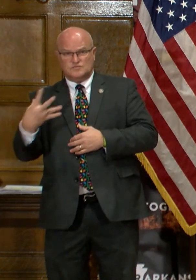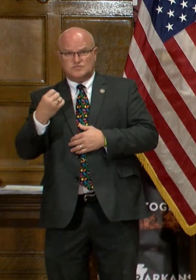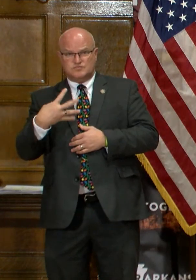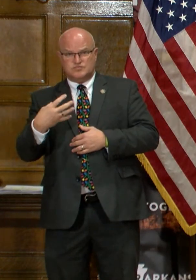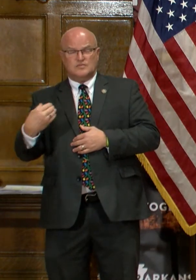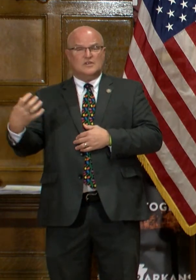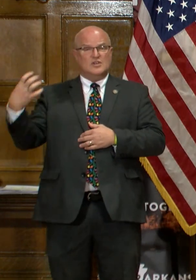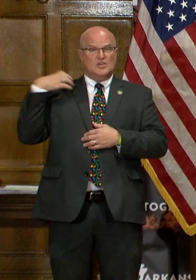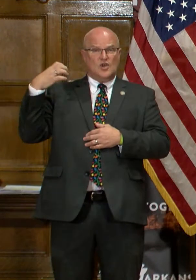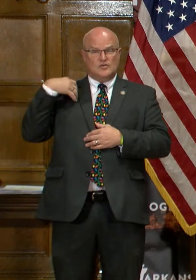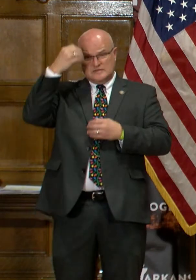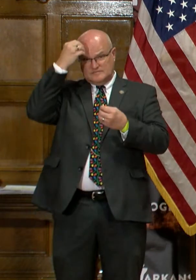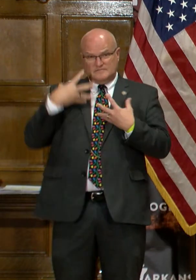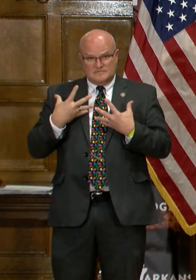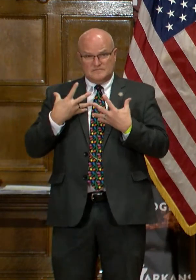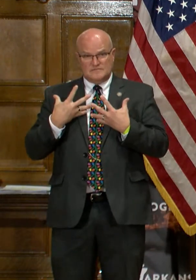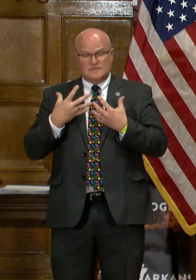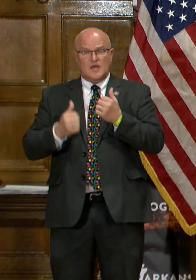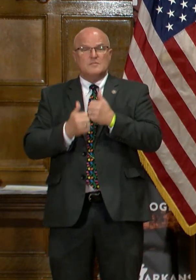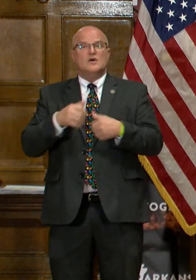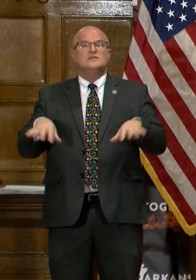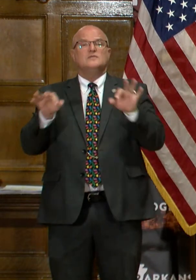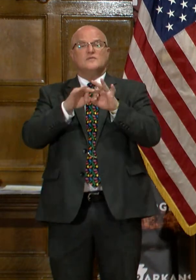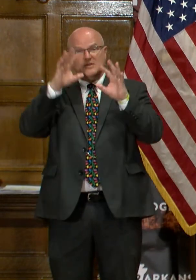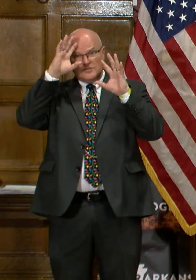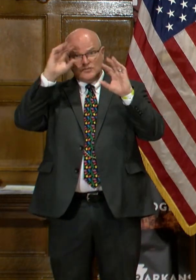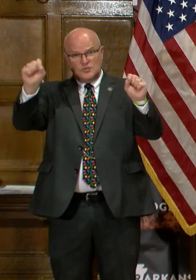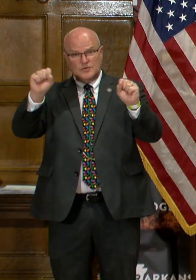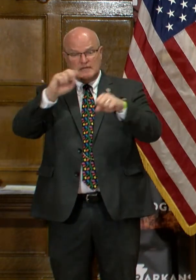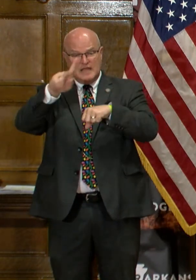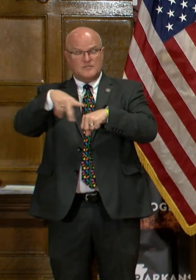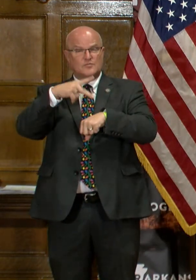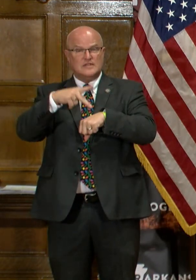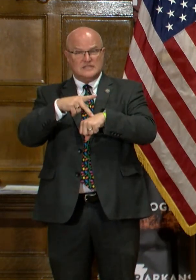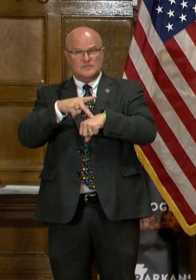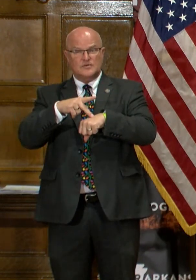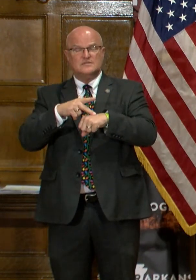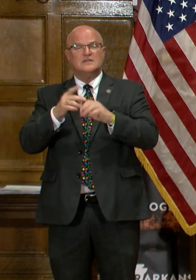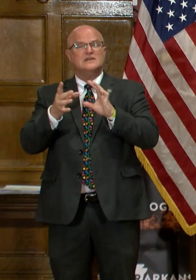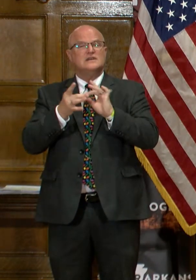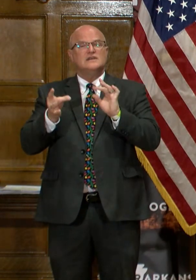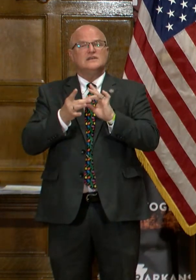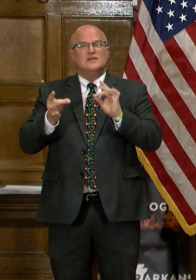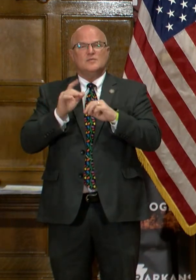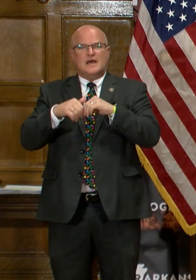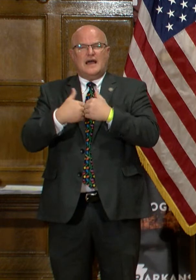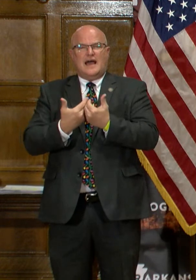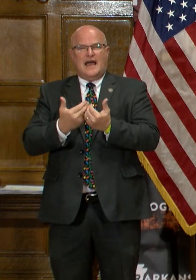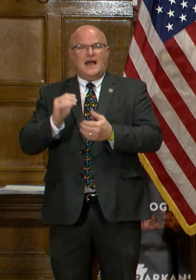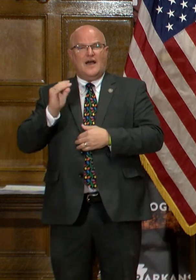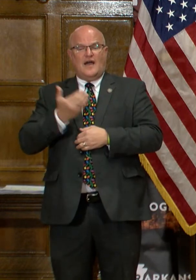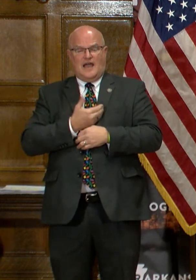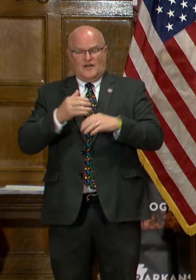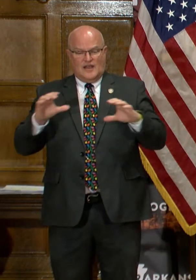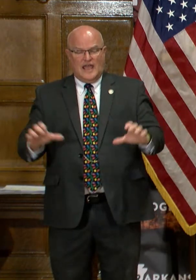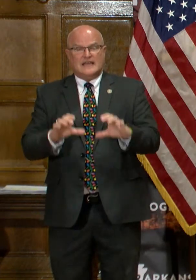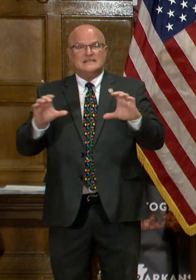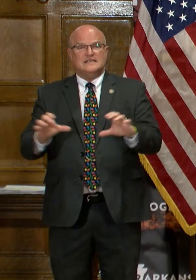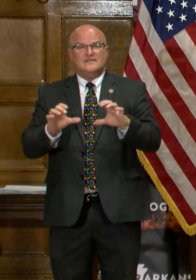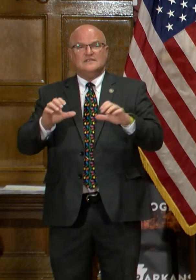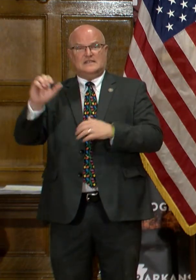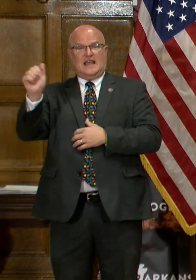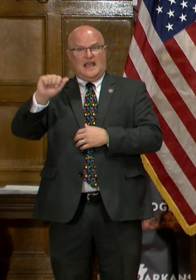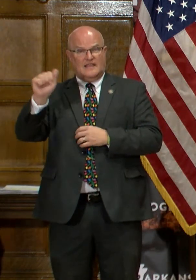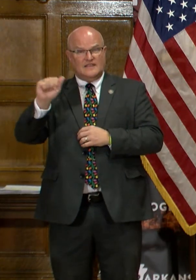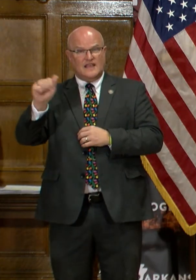coaches, but I think more importantly, from superintendents and principals talking about how our activities and our